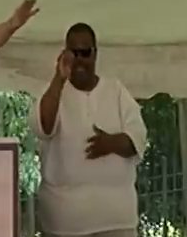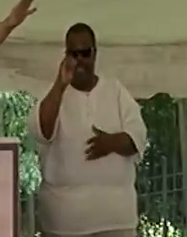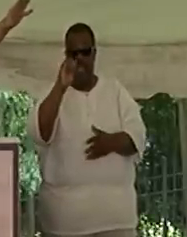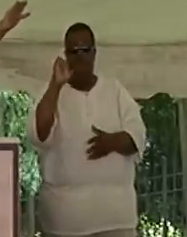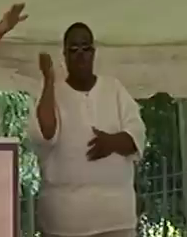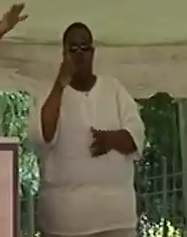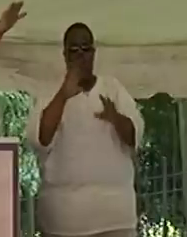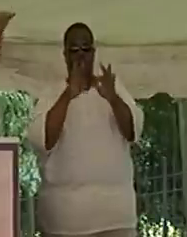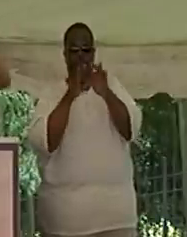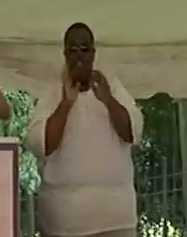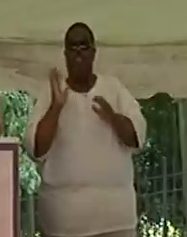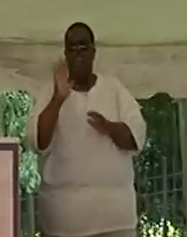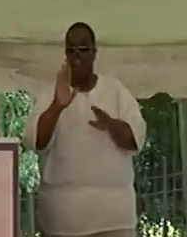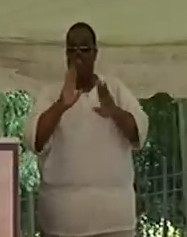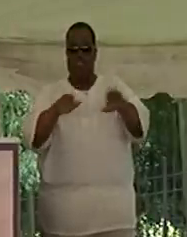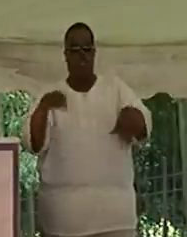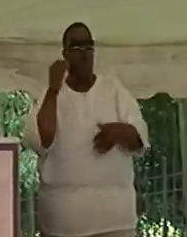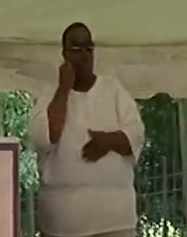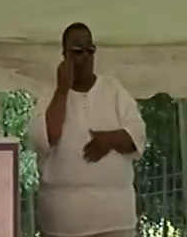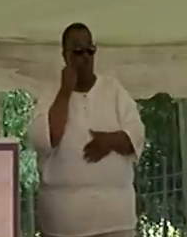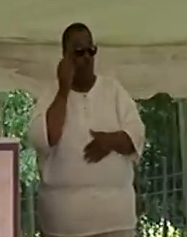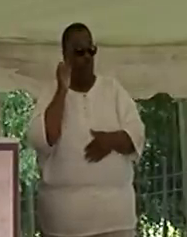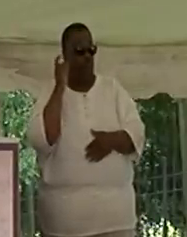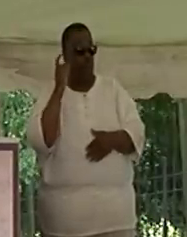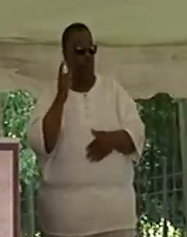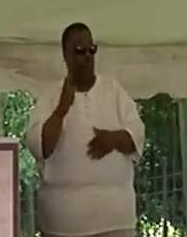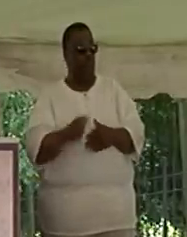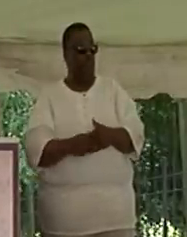all families will have their children at home?